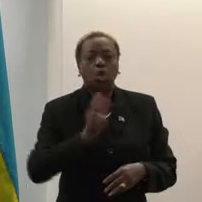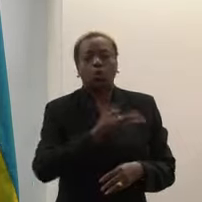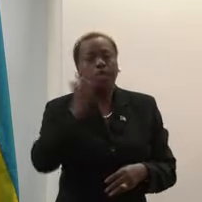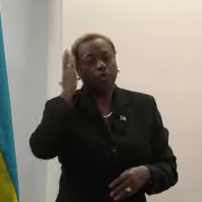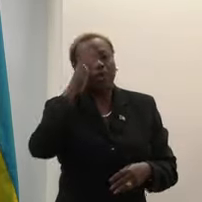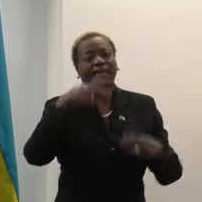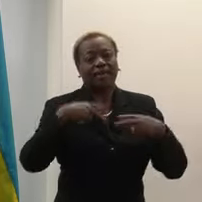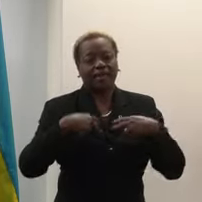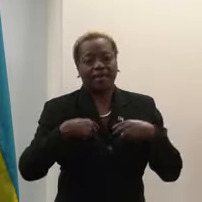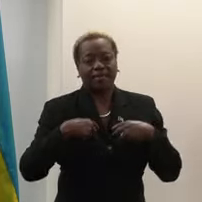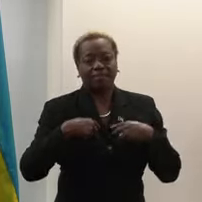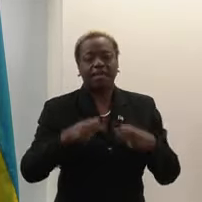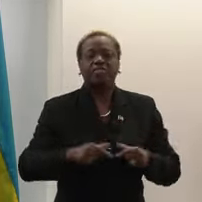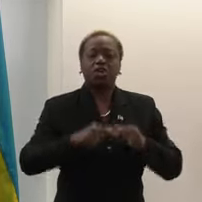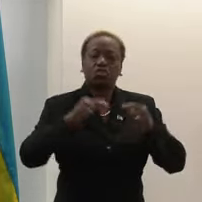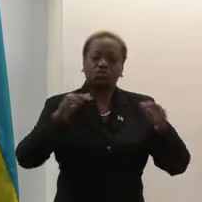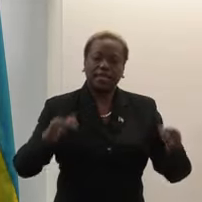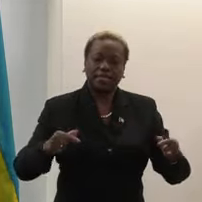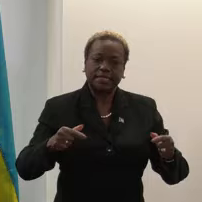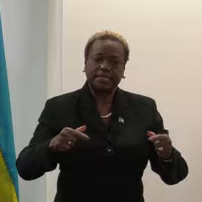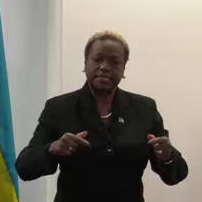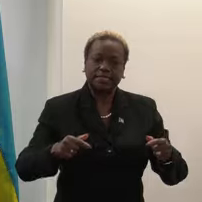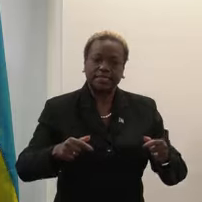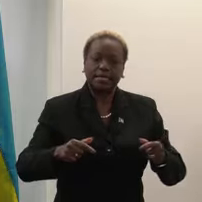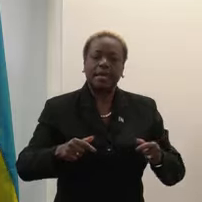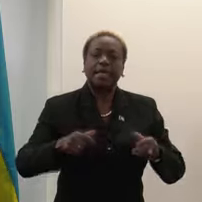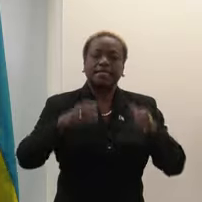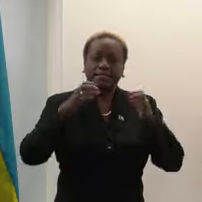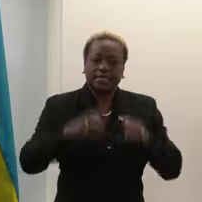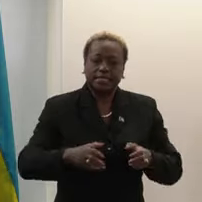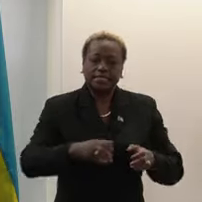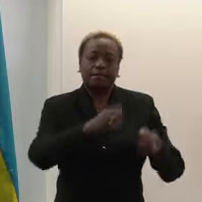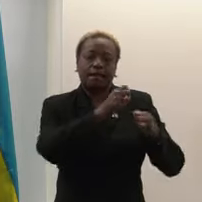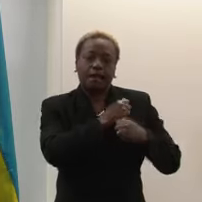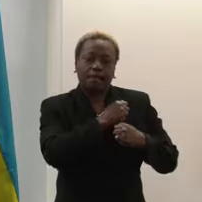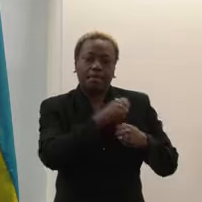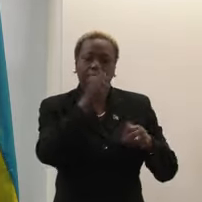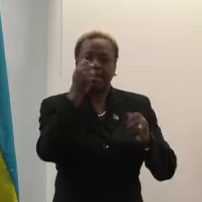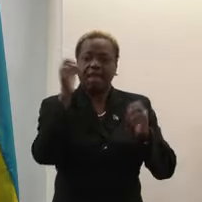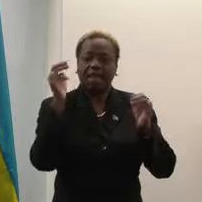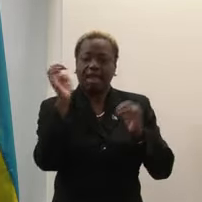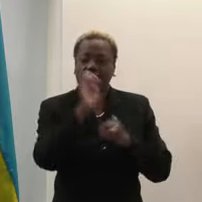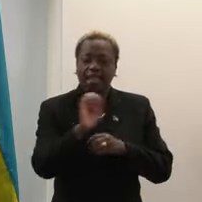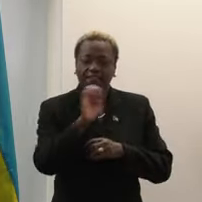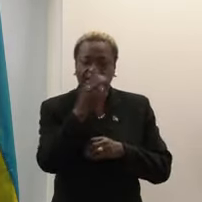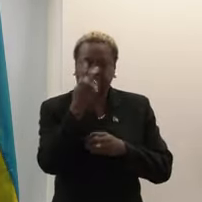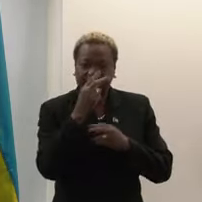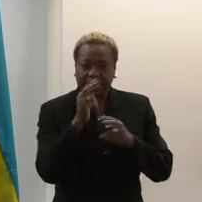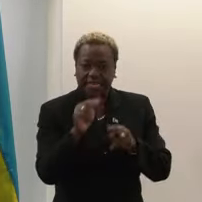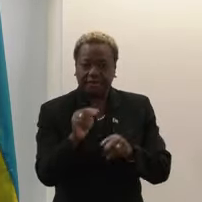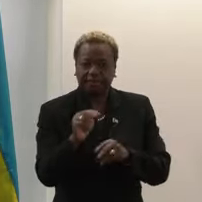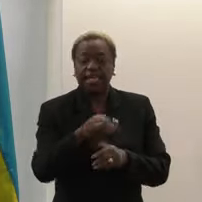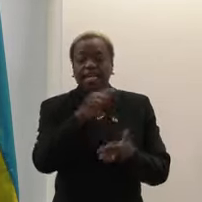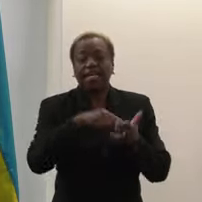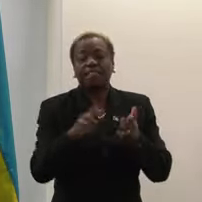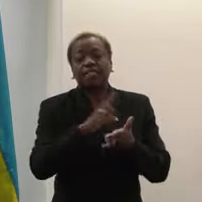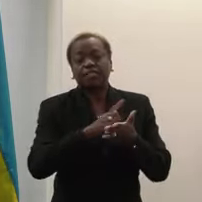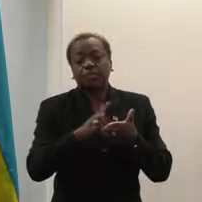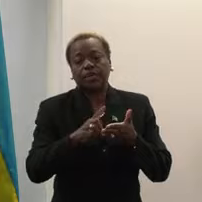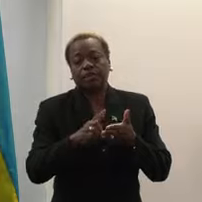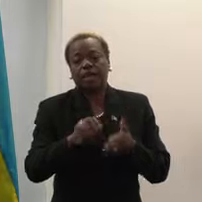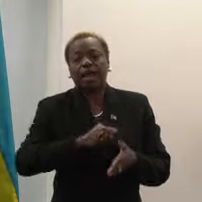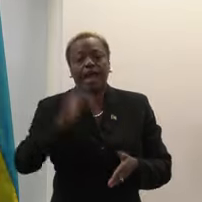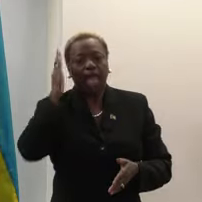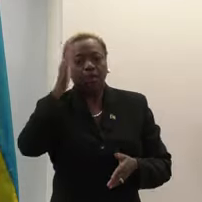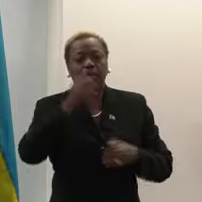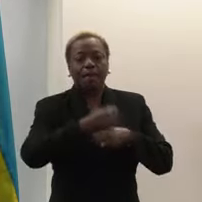have the greatest citizen army ever seen. This week, I will